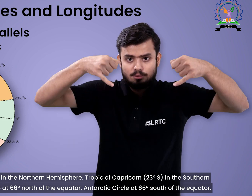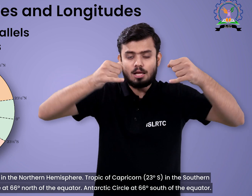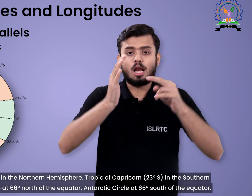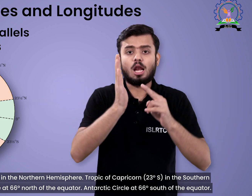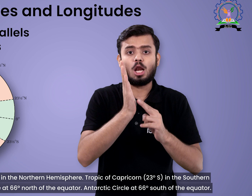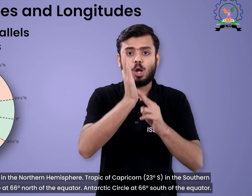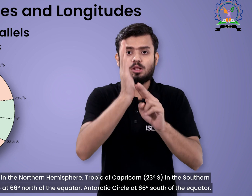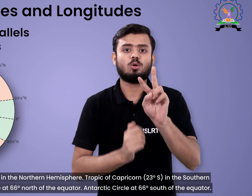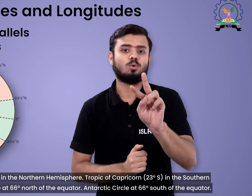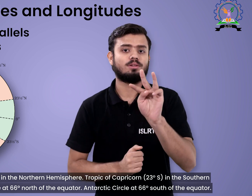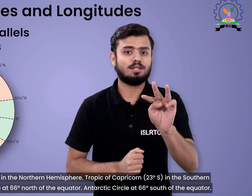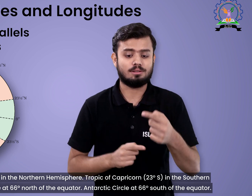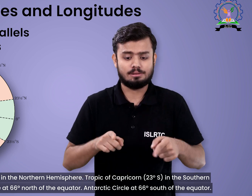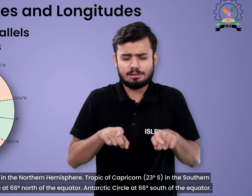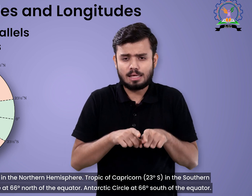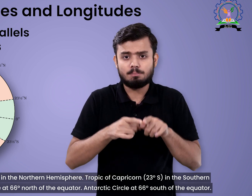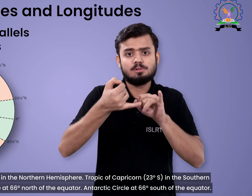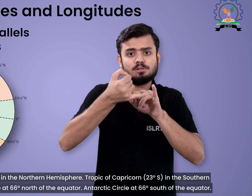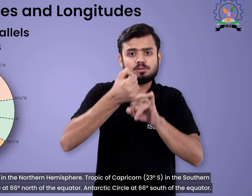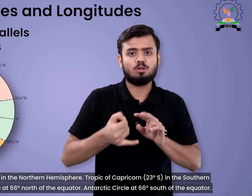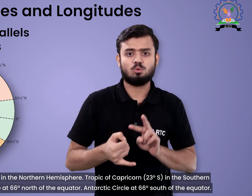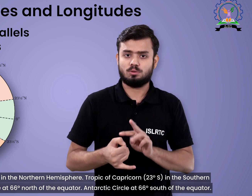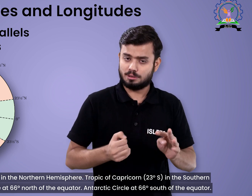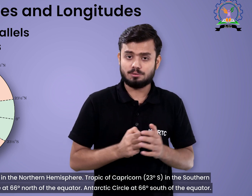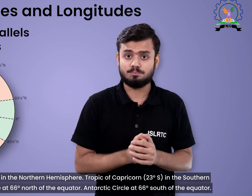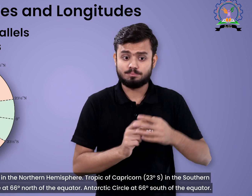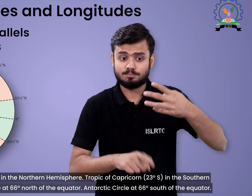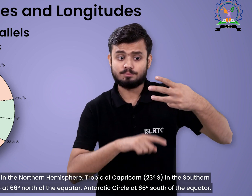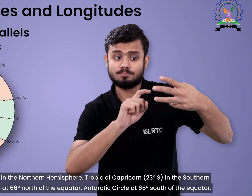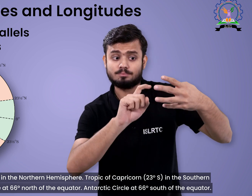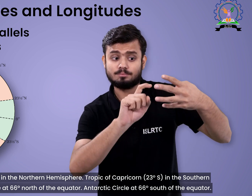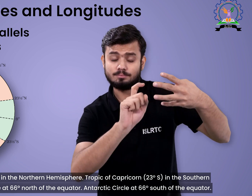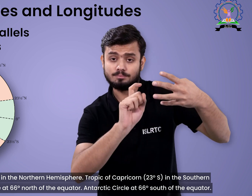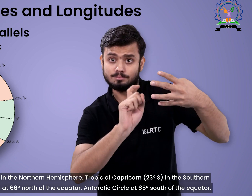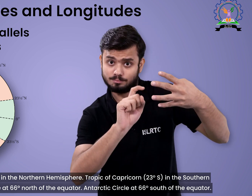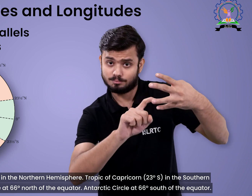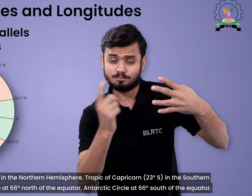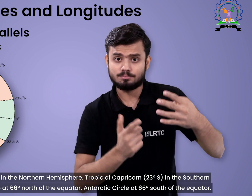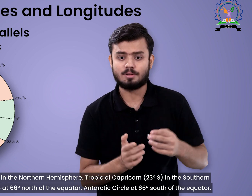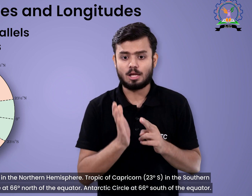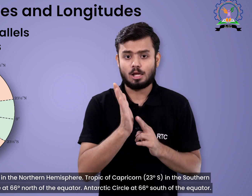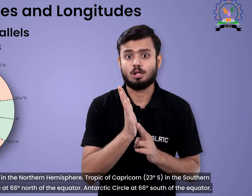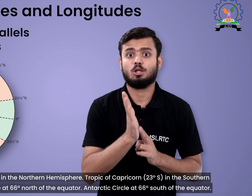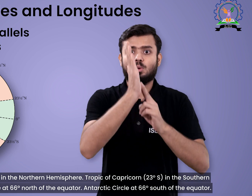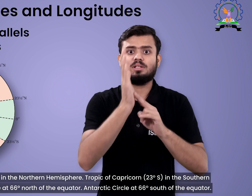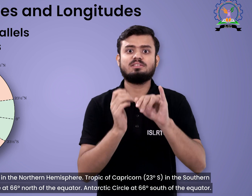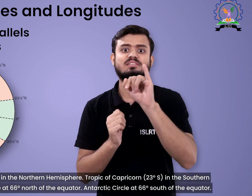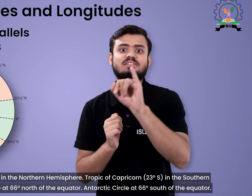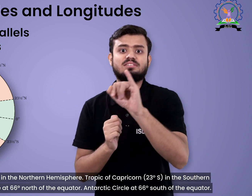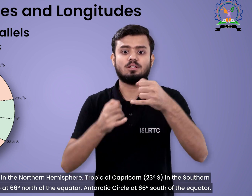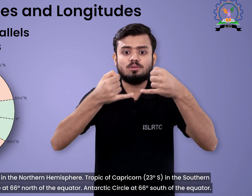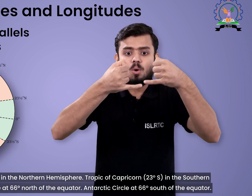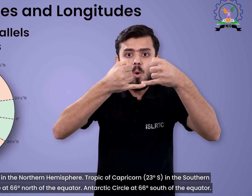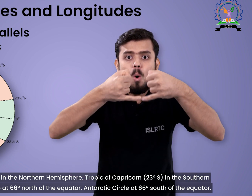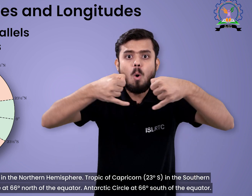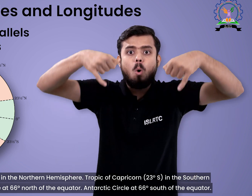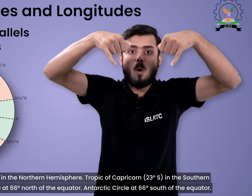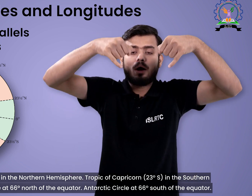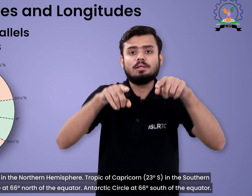23 degrees S, in the Southern Hemisphere. Arctic Circle at 66 degrees north of the equator.